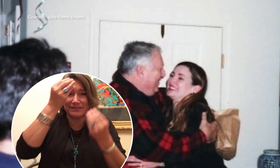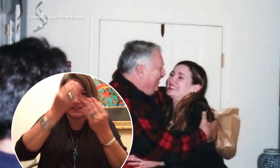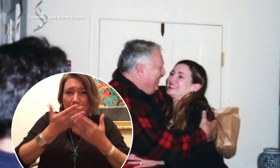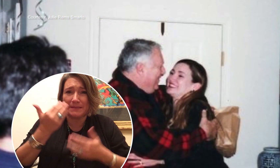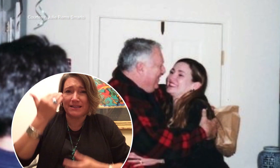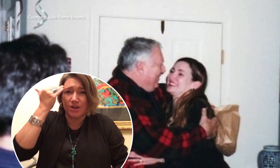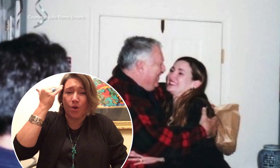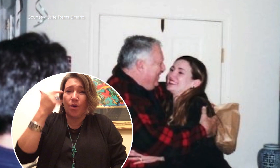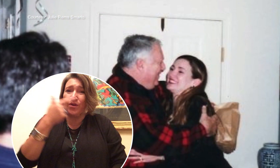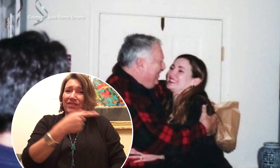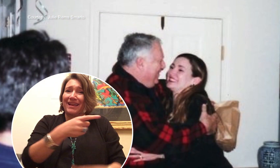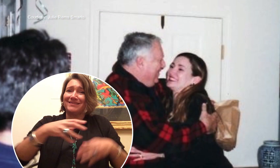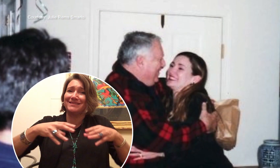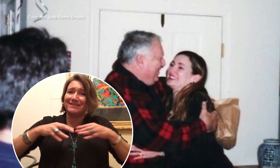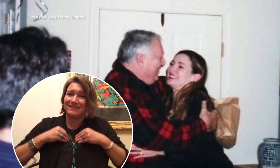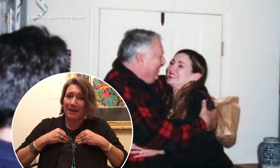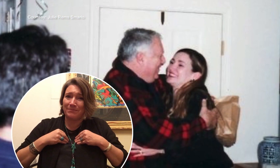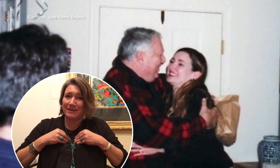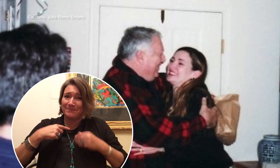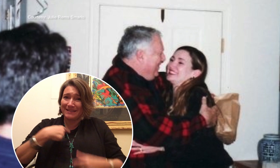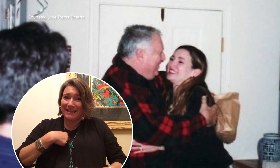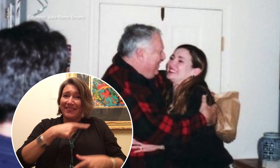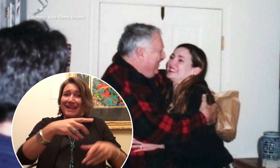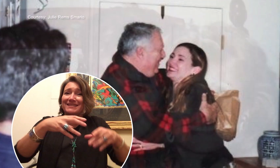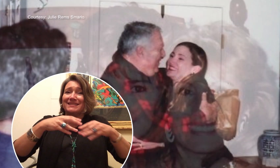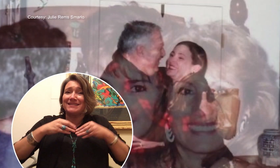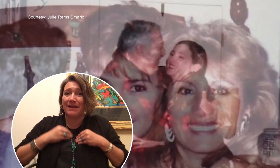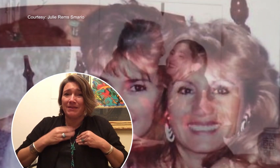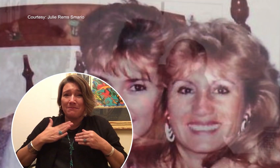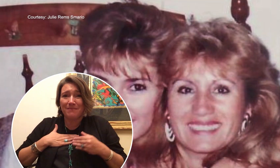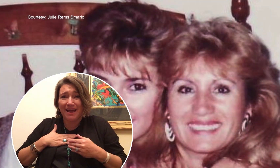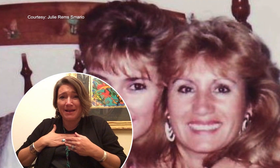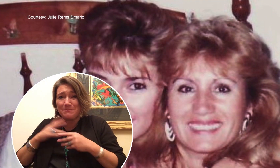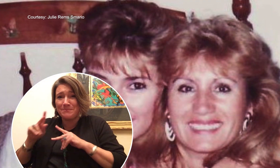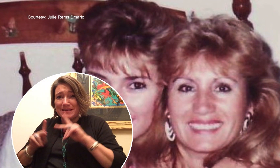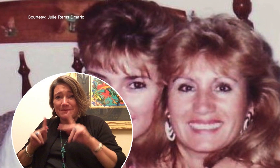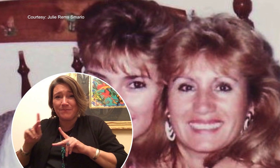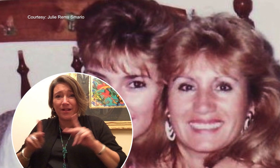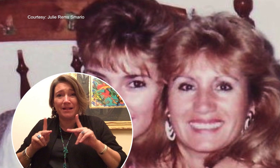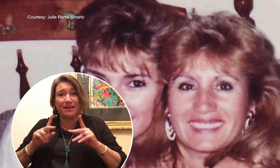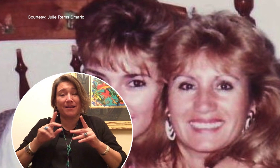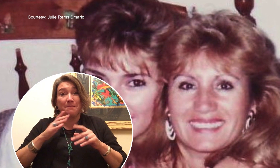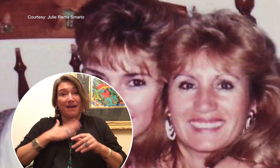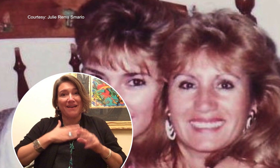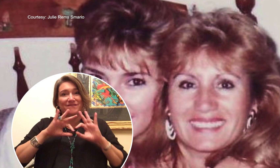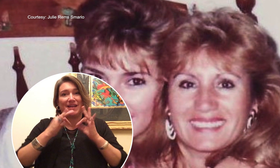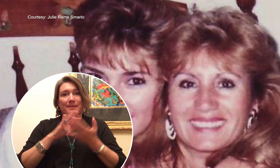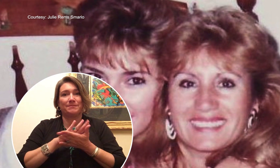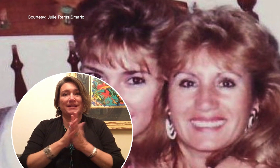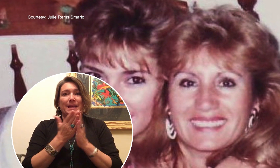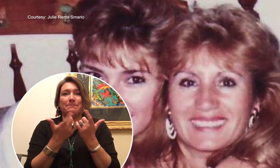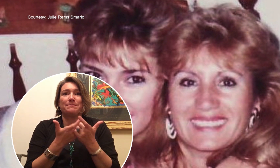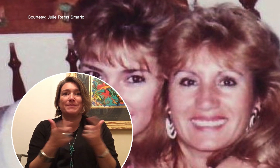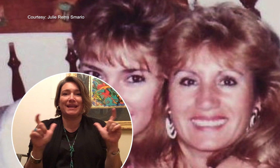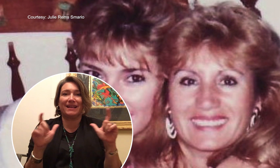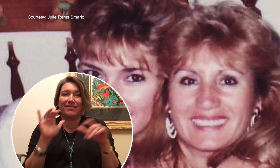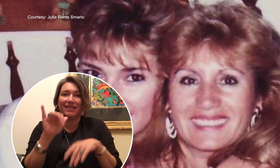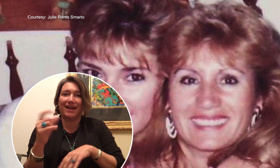me know that they accepted me. They accepted my people, and my family became even bigger that